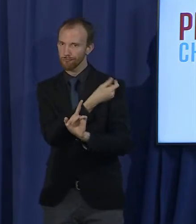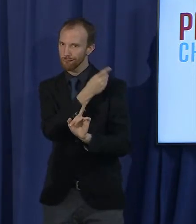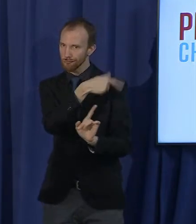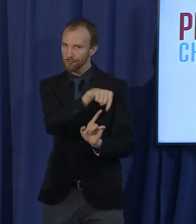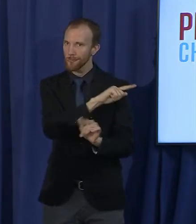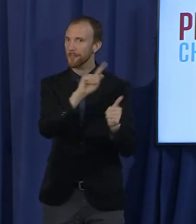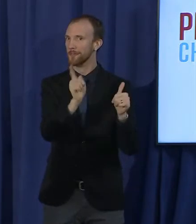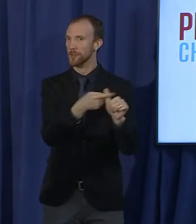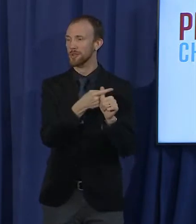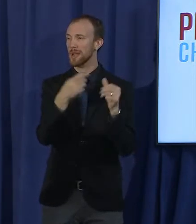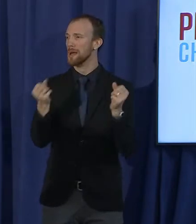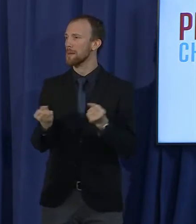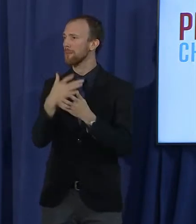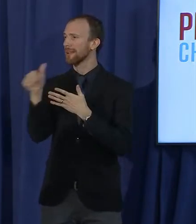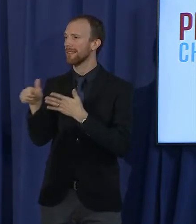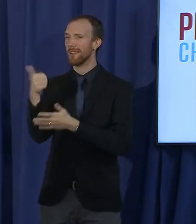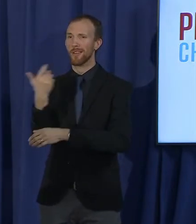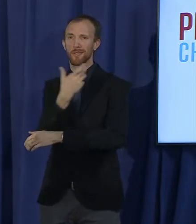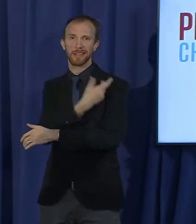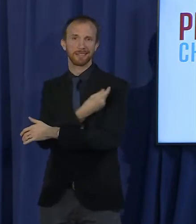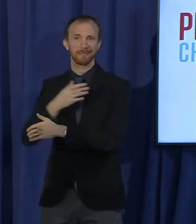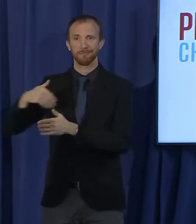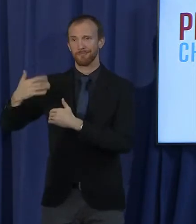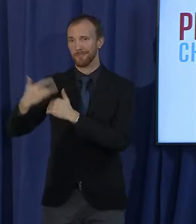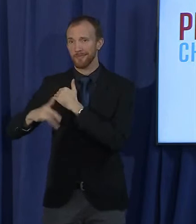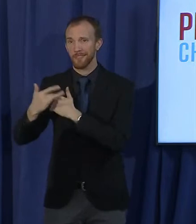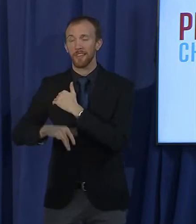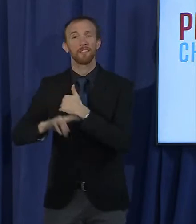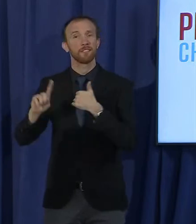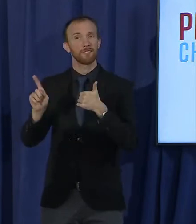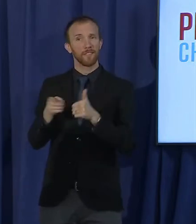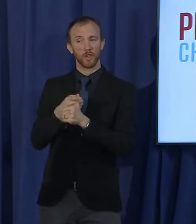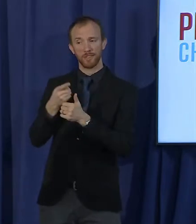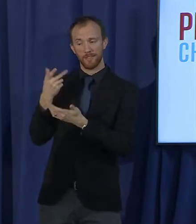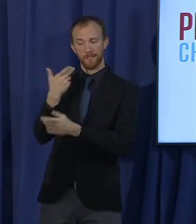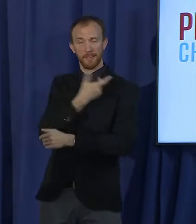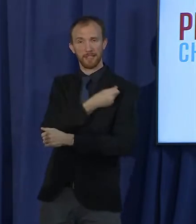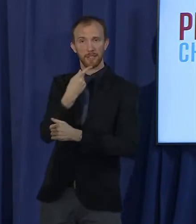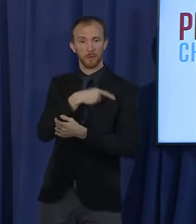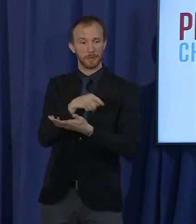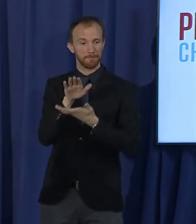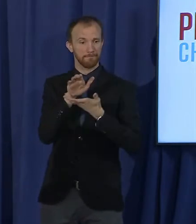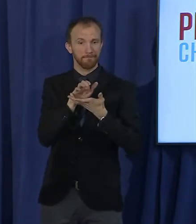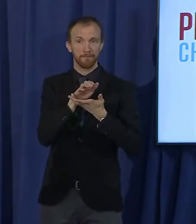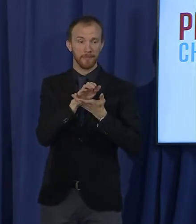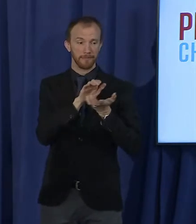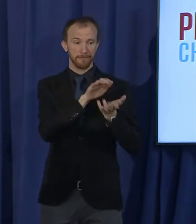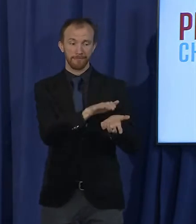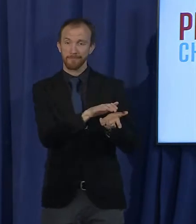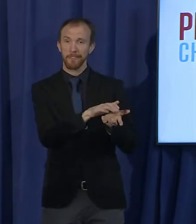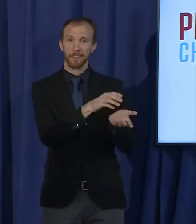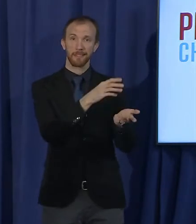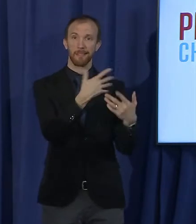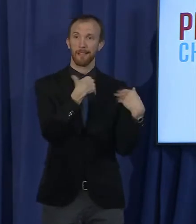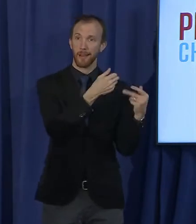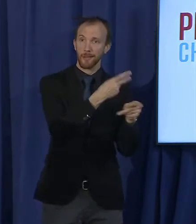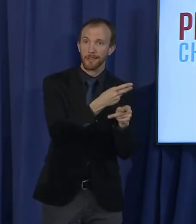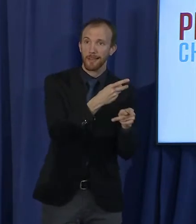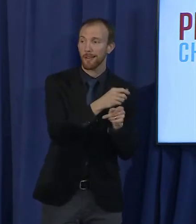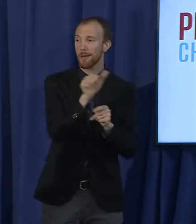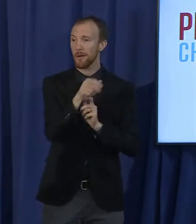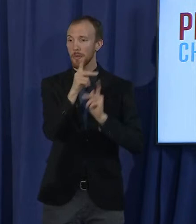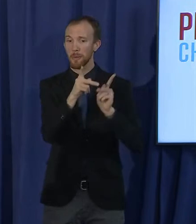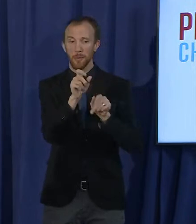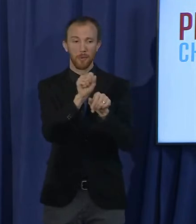to be allocated for our frontline essential workers, particularly ones who work in smaller employment settings. We